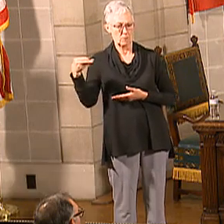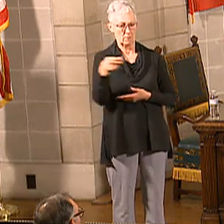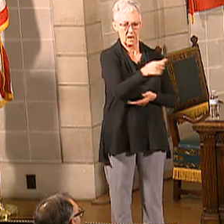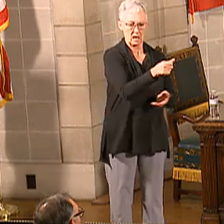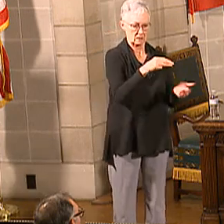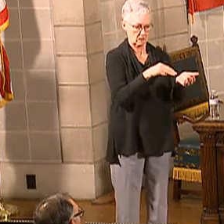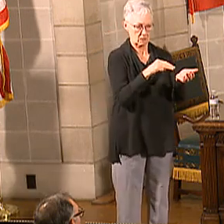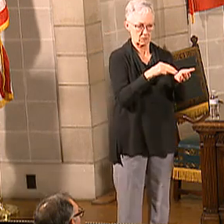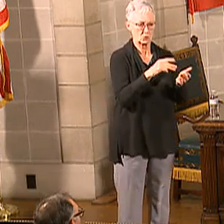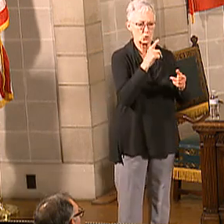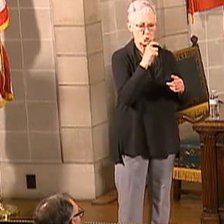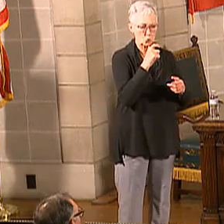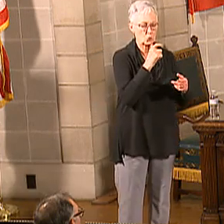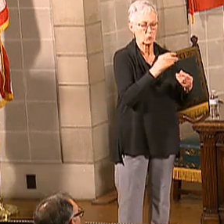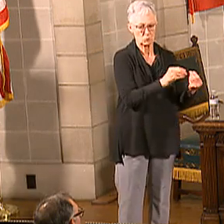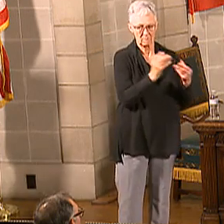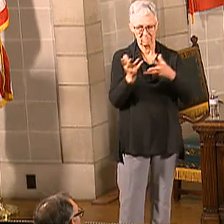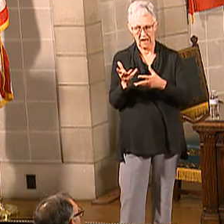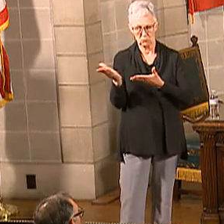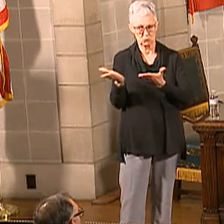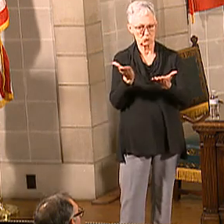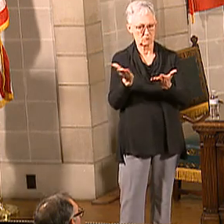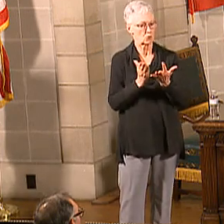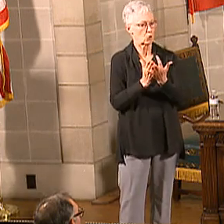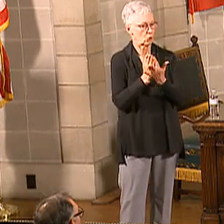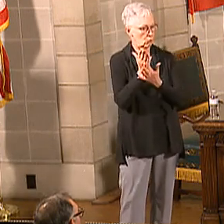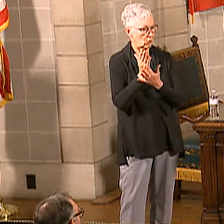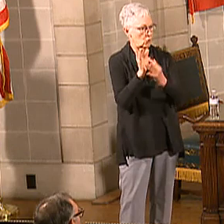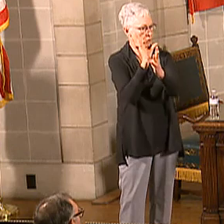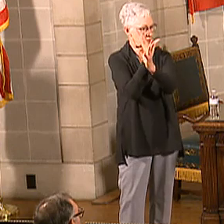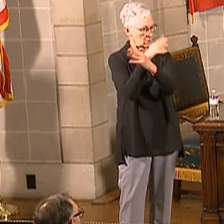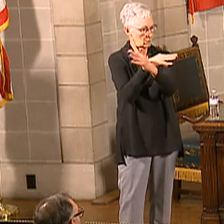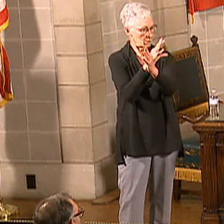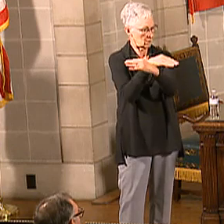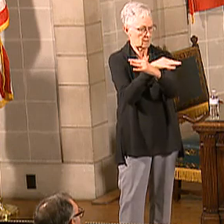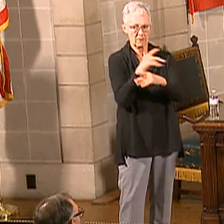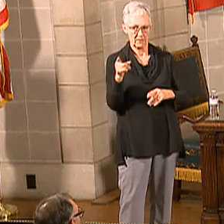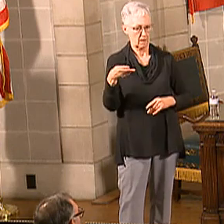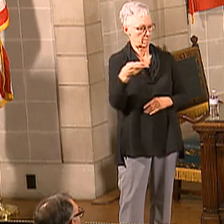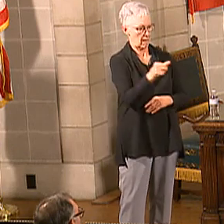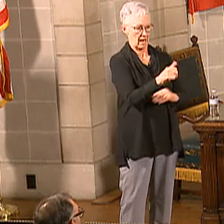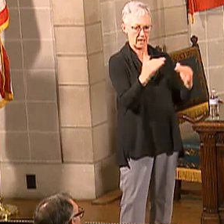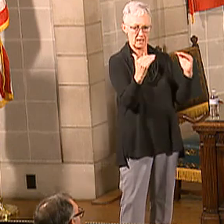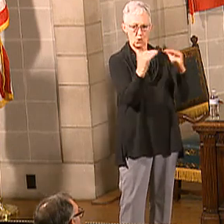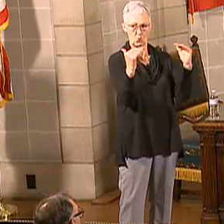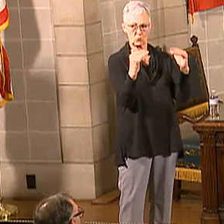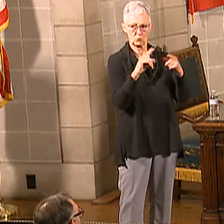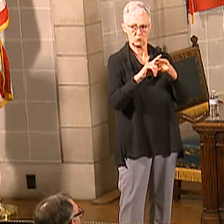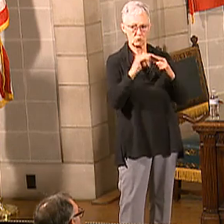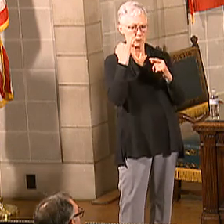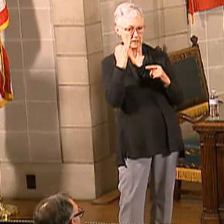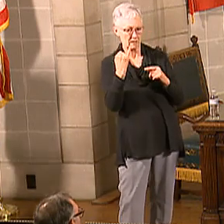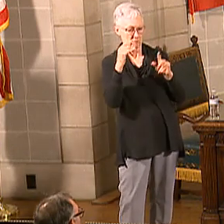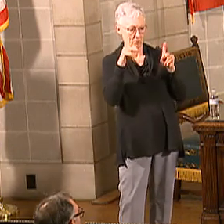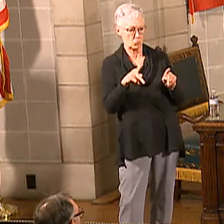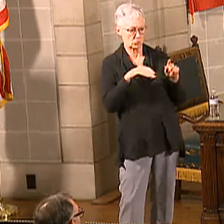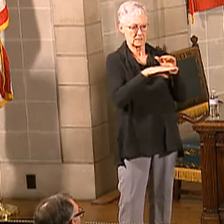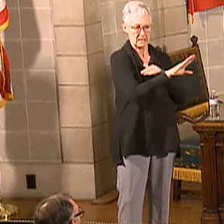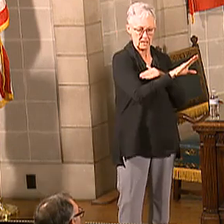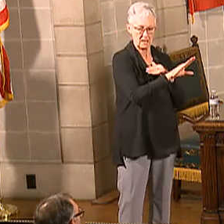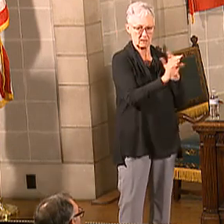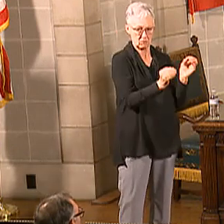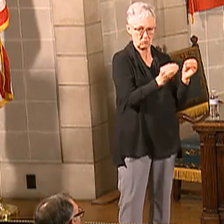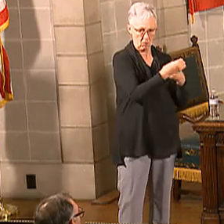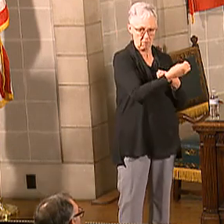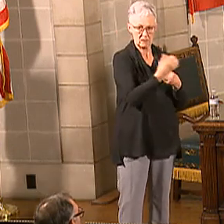telehealth at the same rates as in-person doctor visits, and Medica has announced they're going to be doing the same thing. So again,